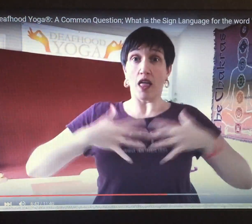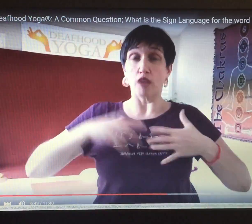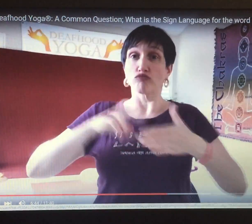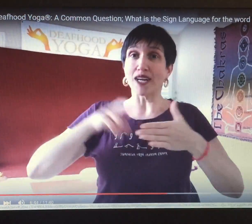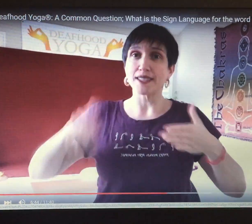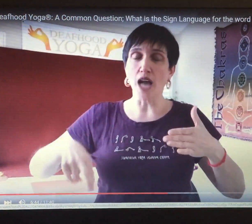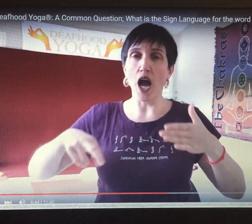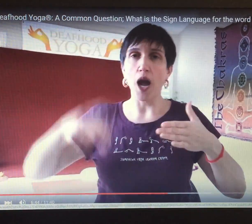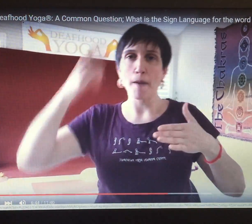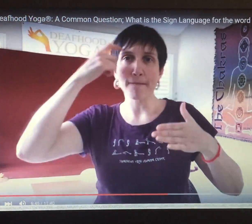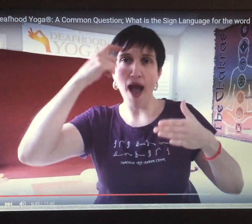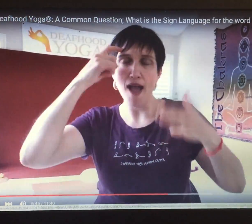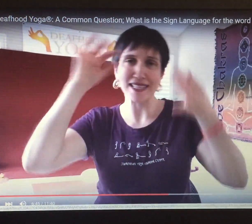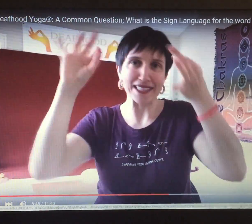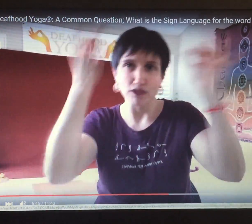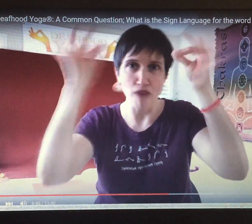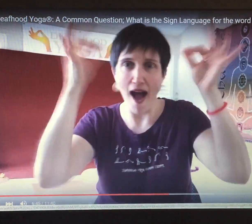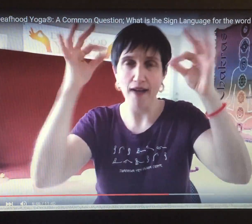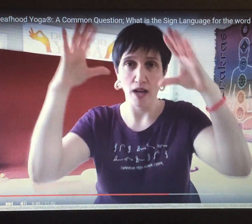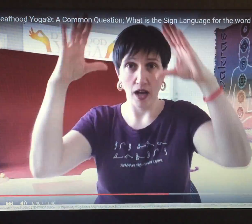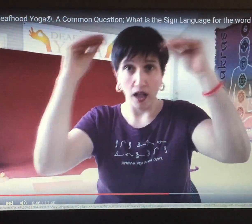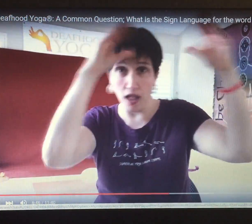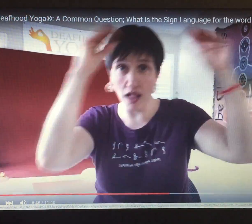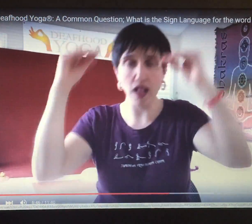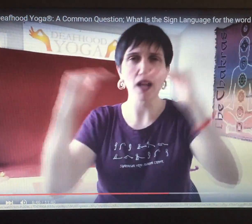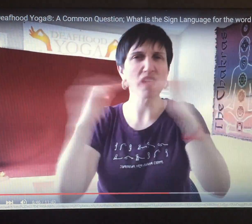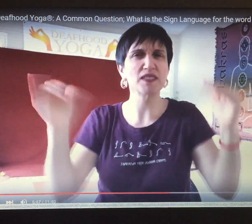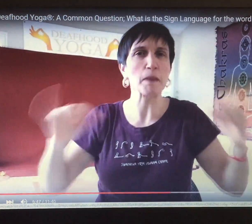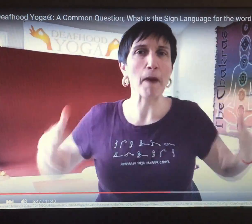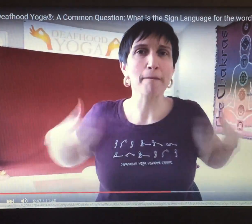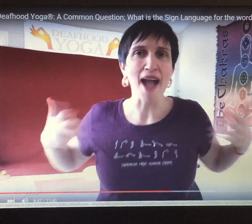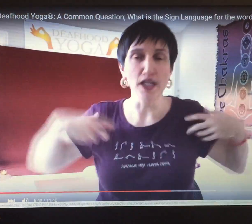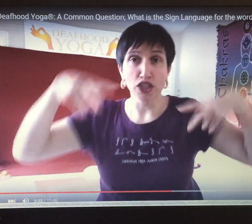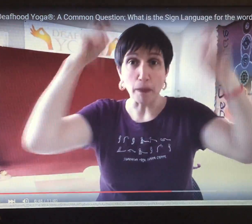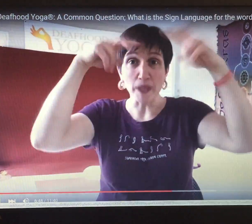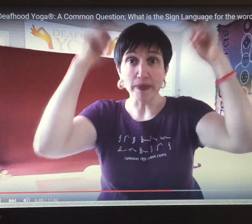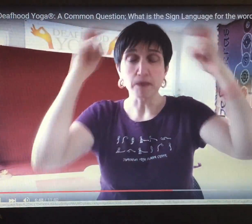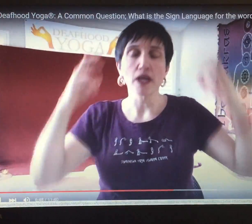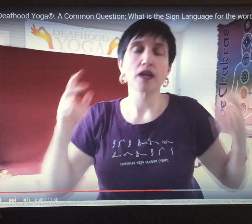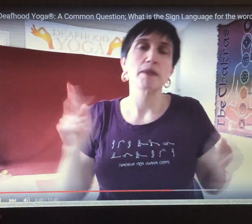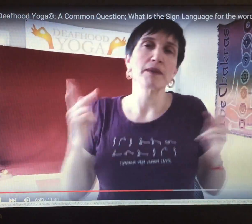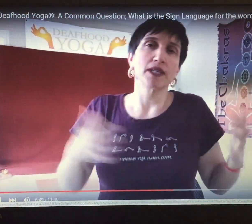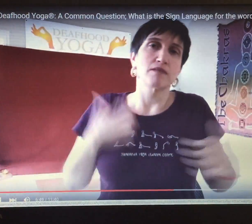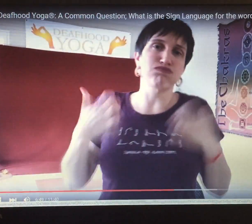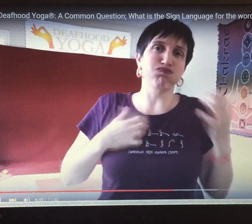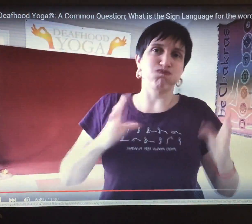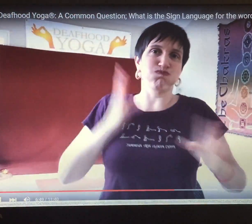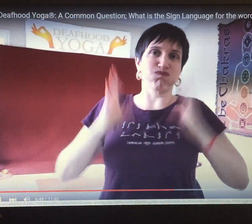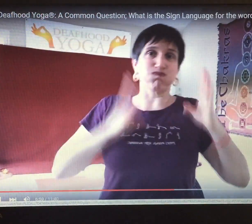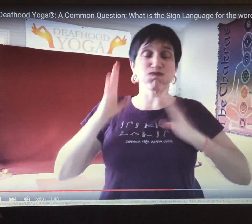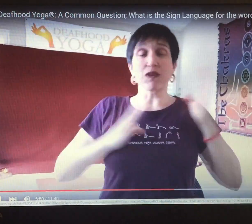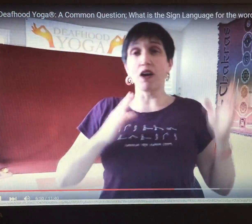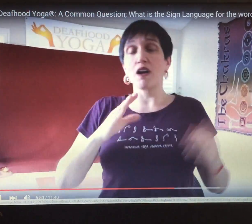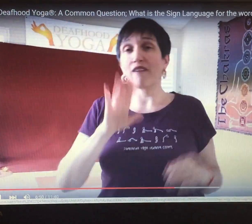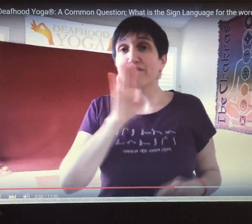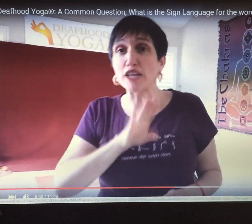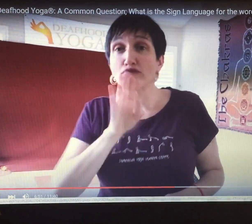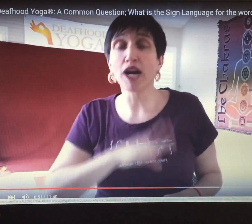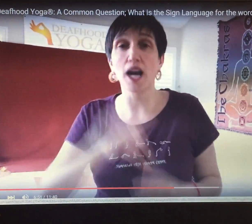disconnected. And the results, the mind is distracted. Same with the body is constantly going.